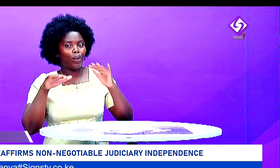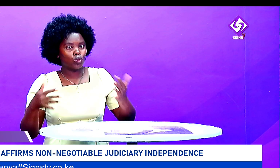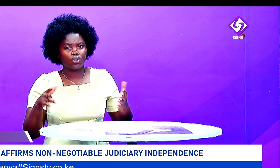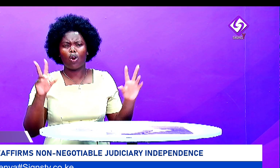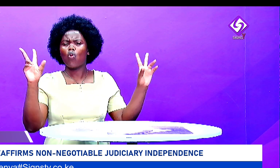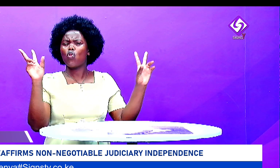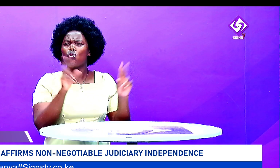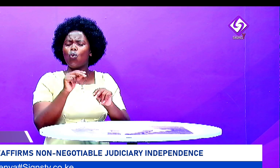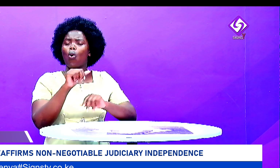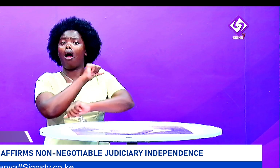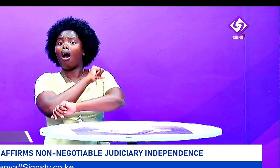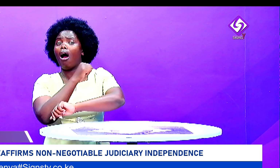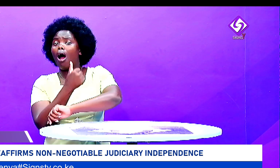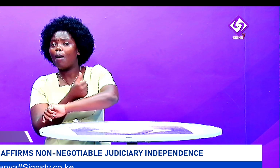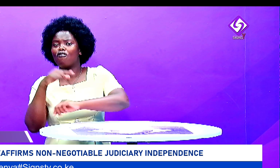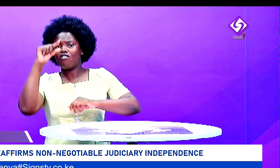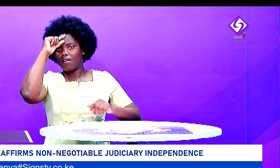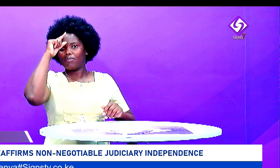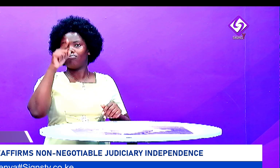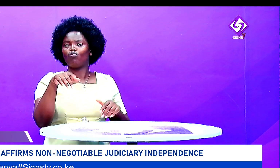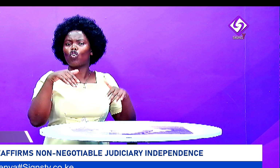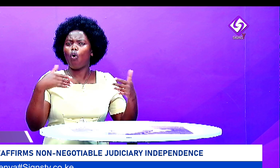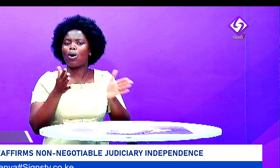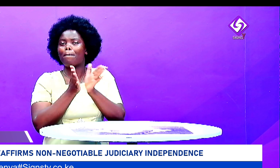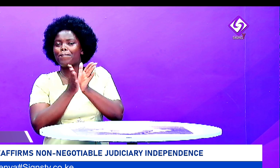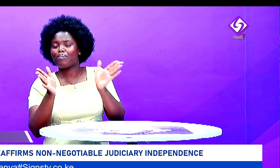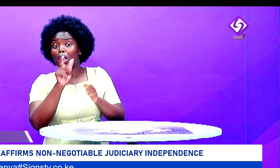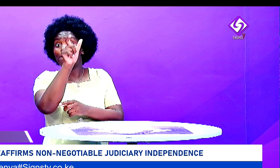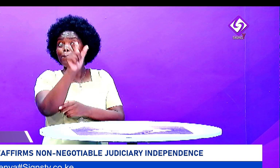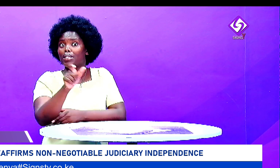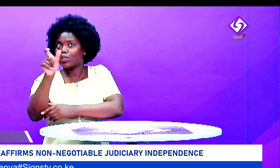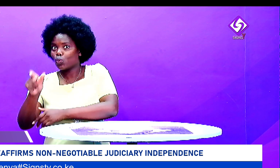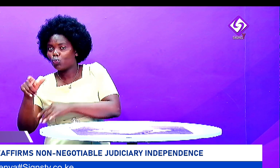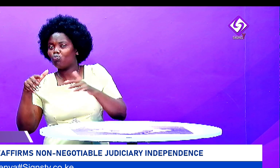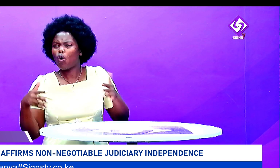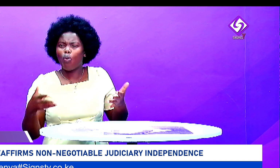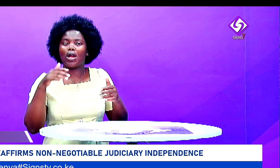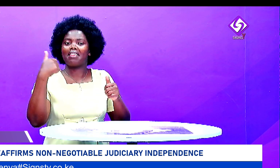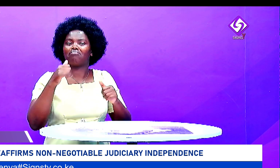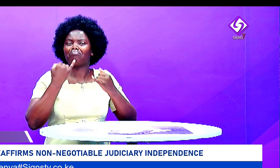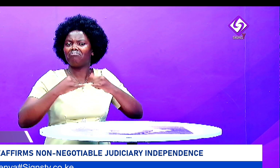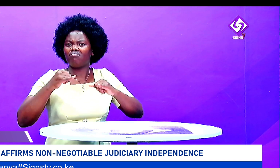openly disregarded. She stressed that no arm of government or